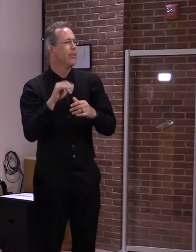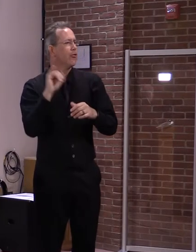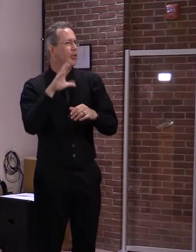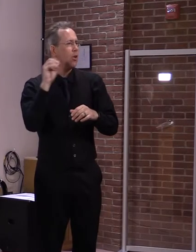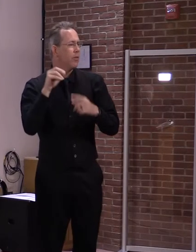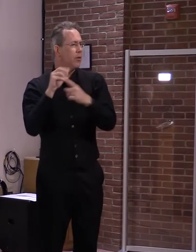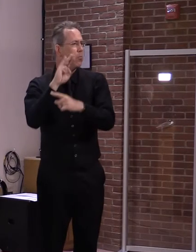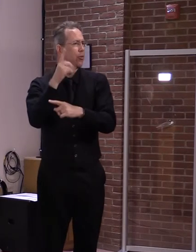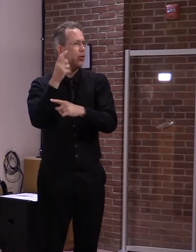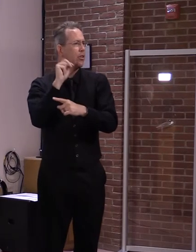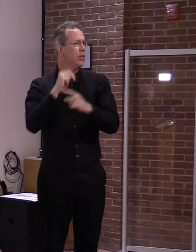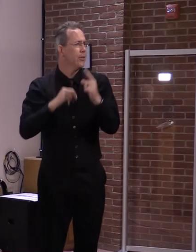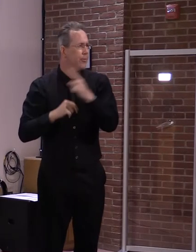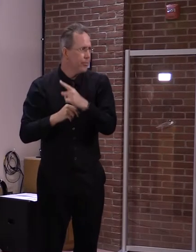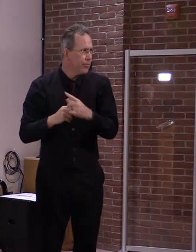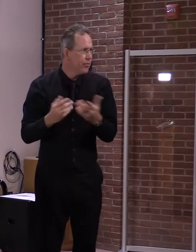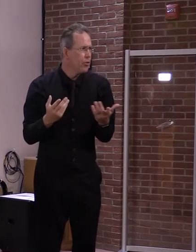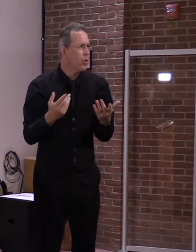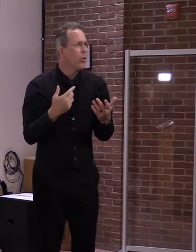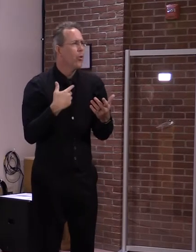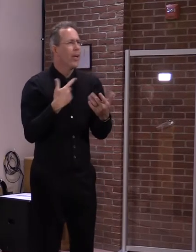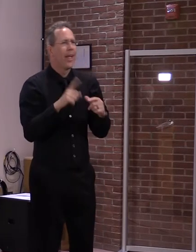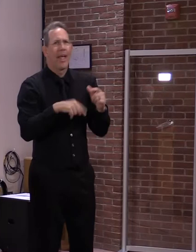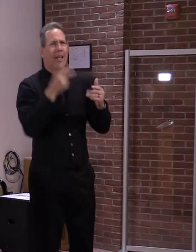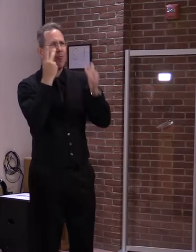style of administering vaccine.